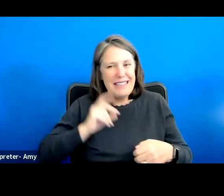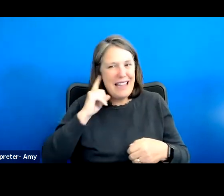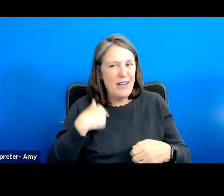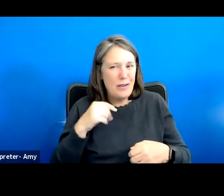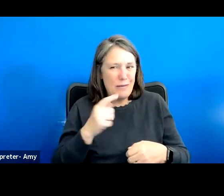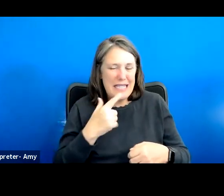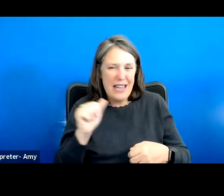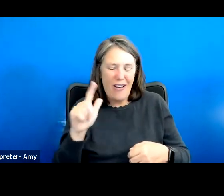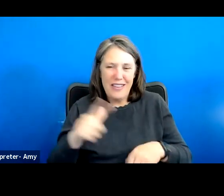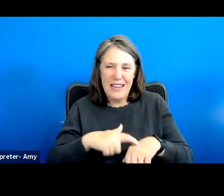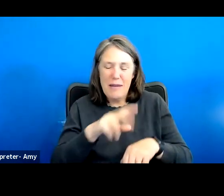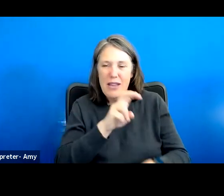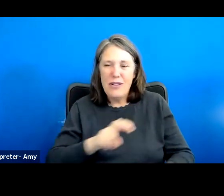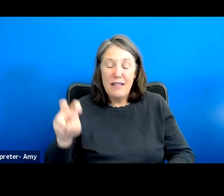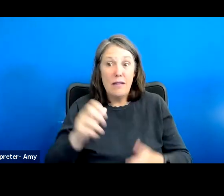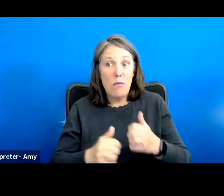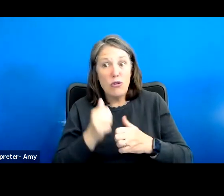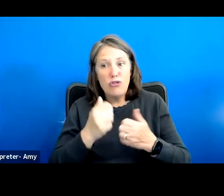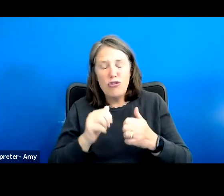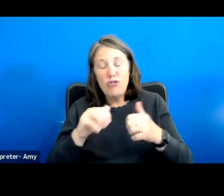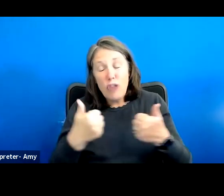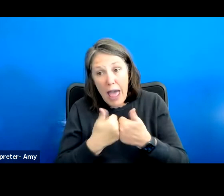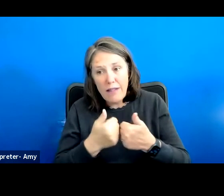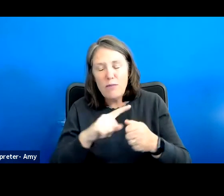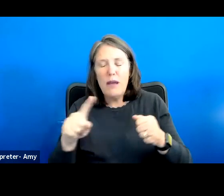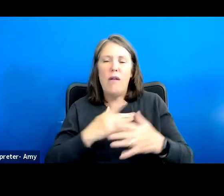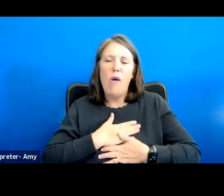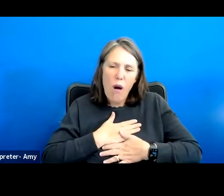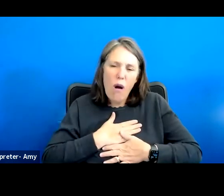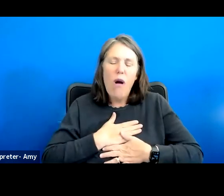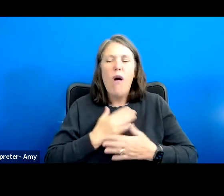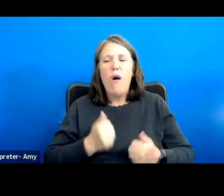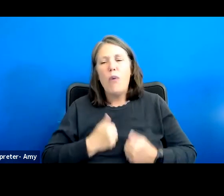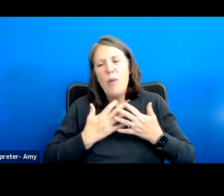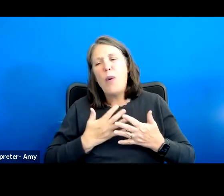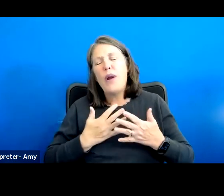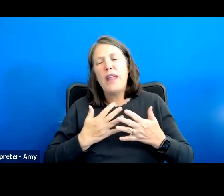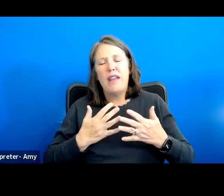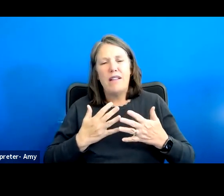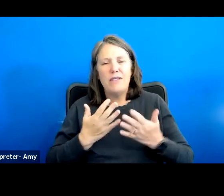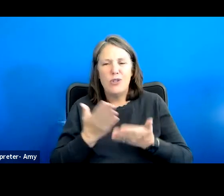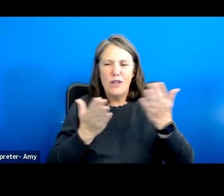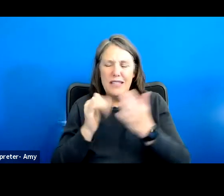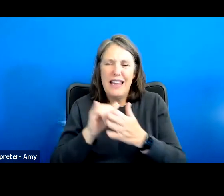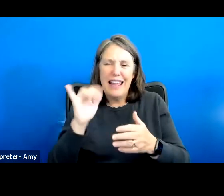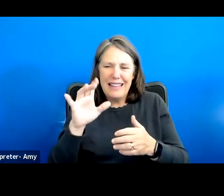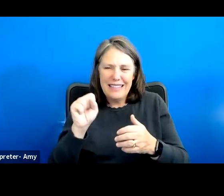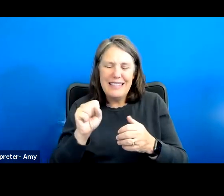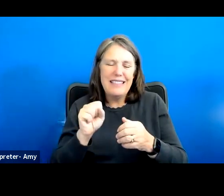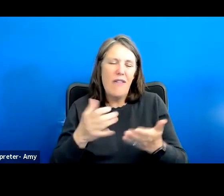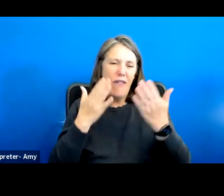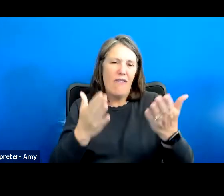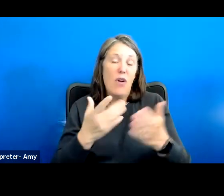time, transitions are one of the most challenging but rewarding core services that independent living centers offer. What you are